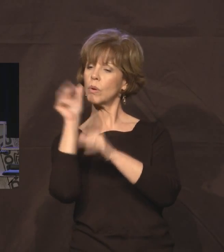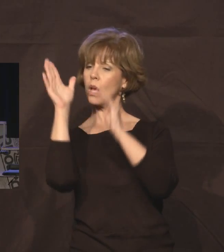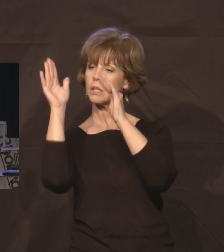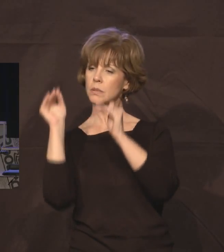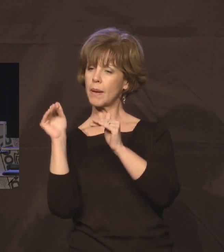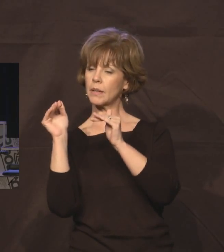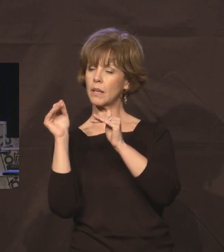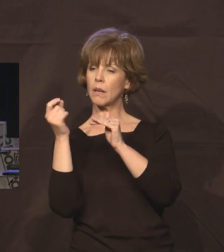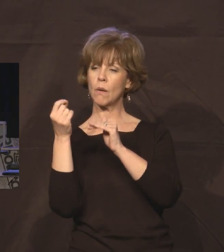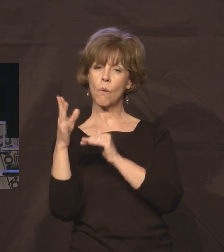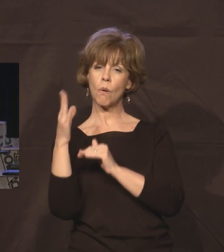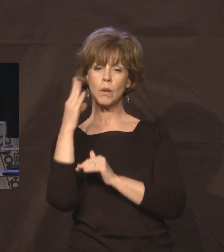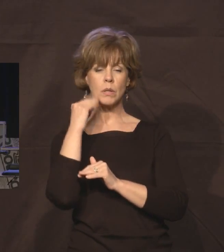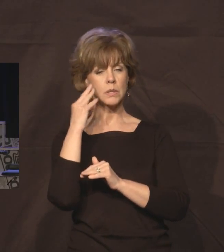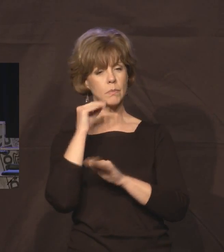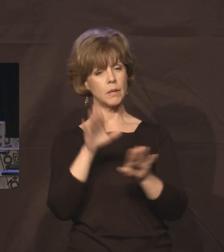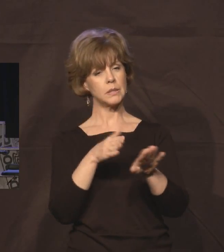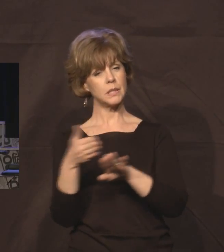You experience the death of a loved one.